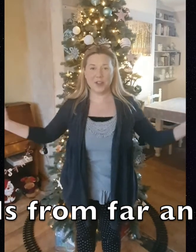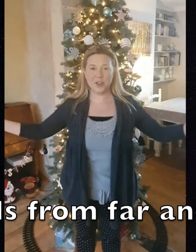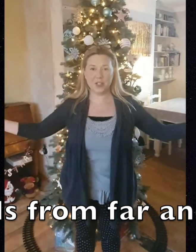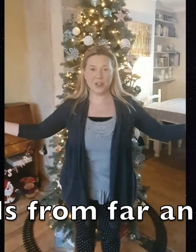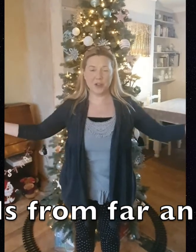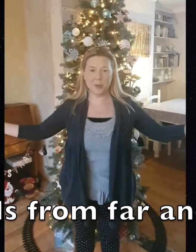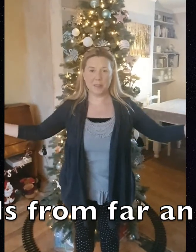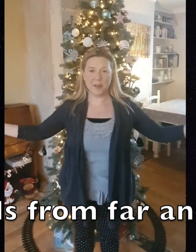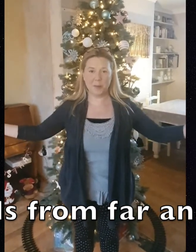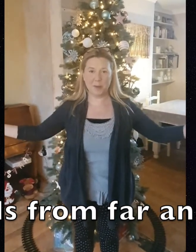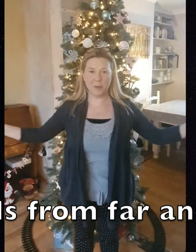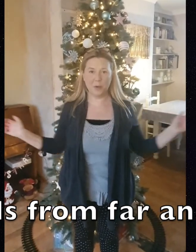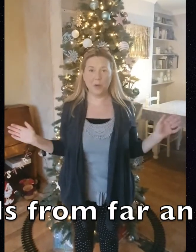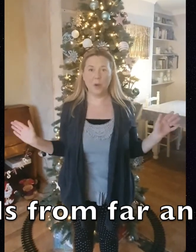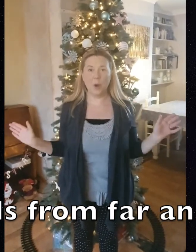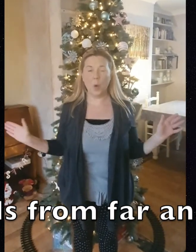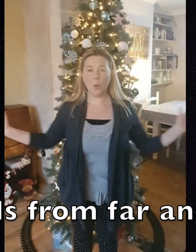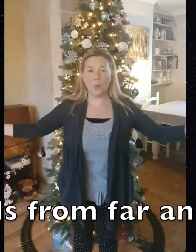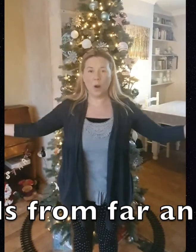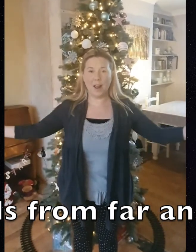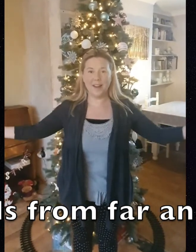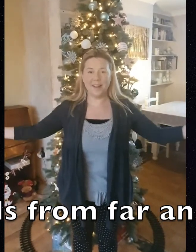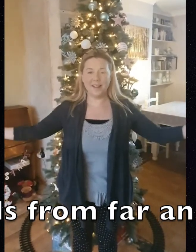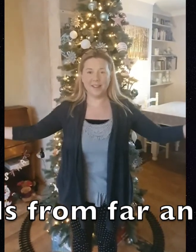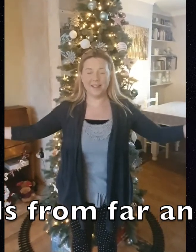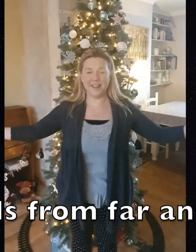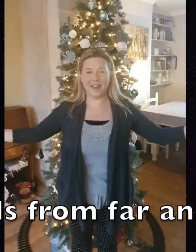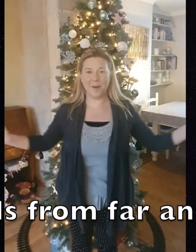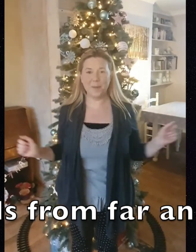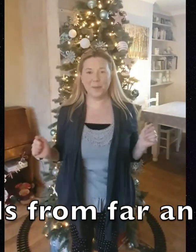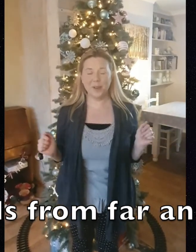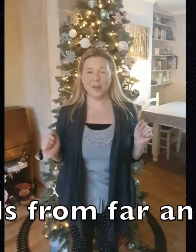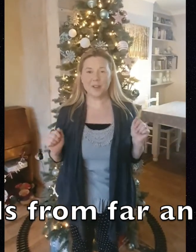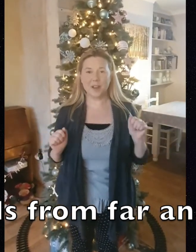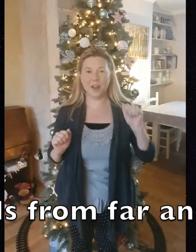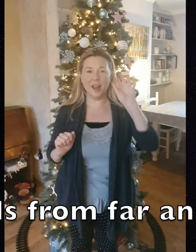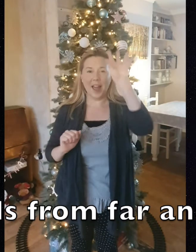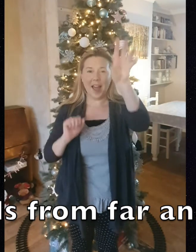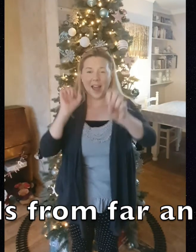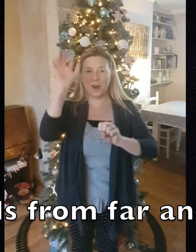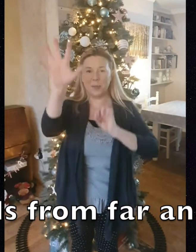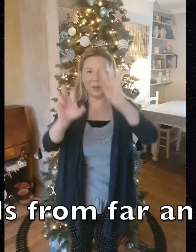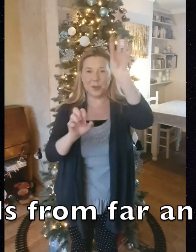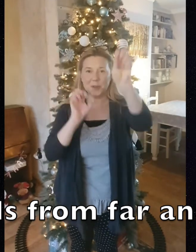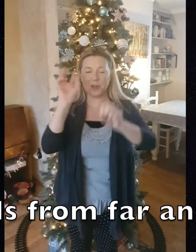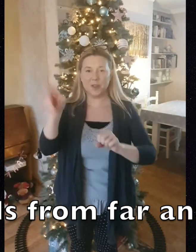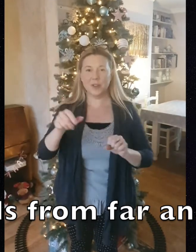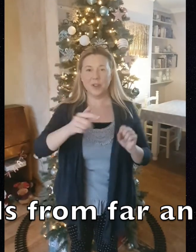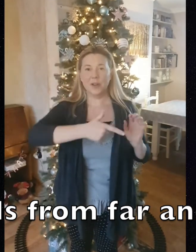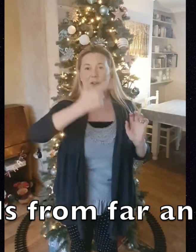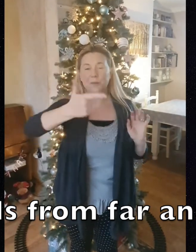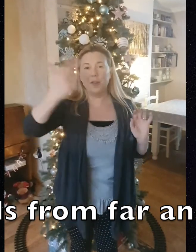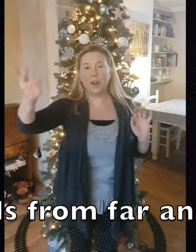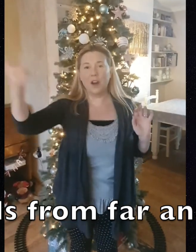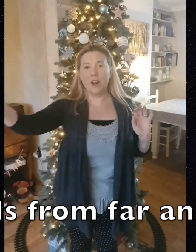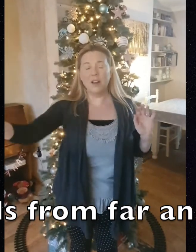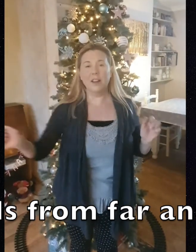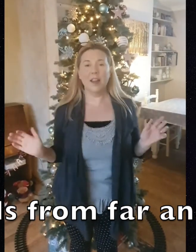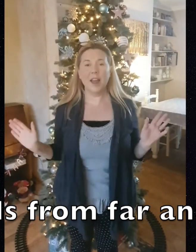stretch your arms out a bit more wide, like that. So, animals from far